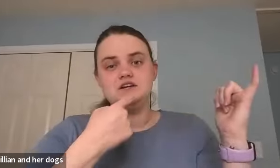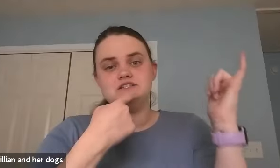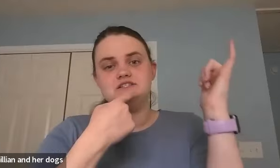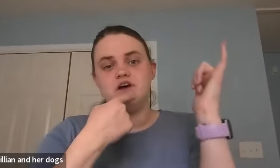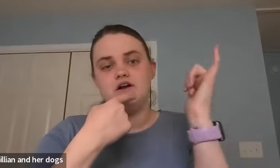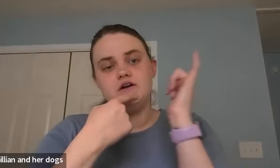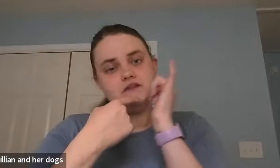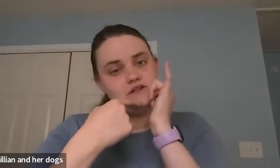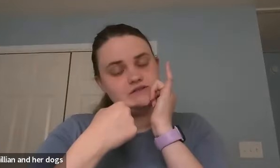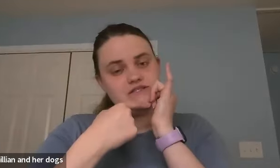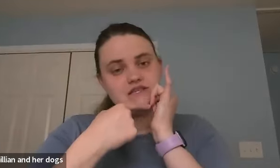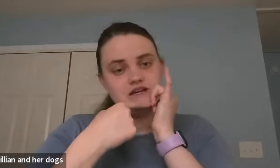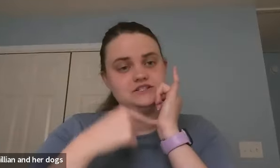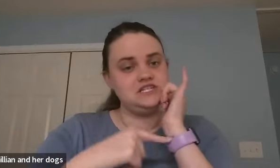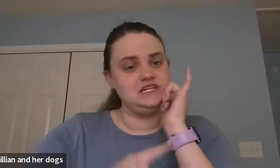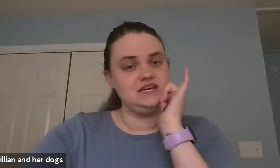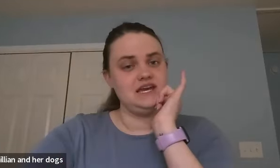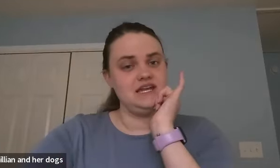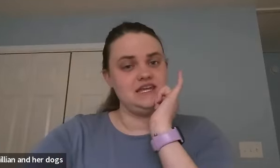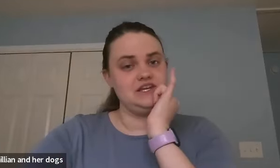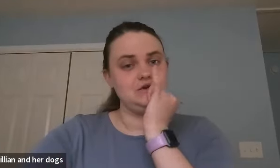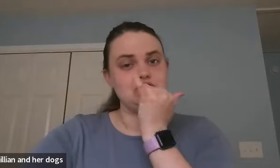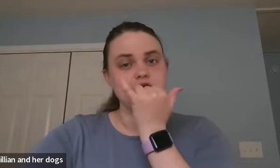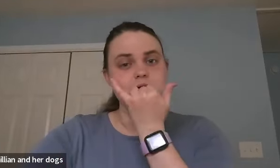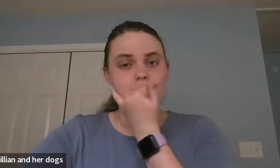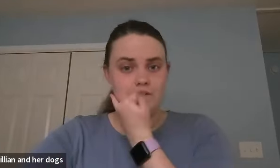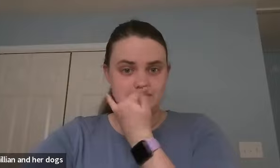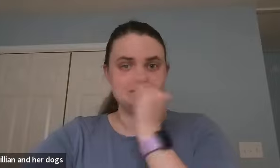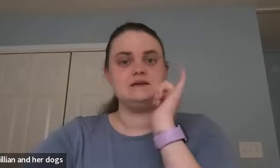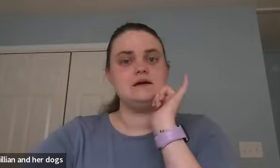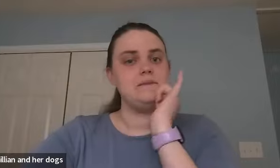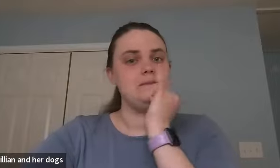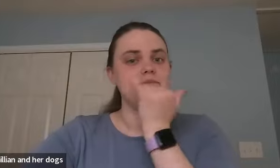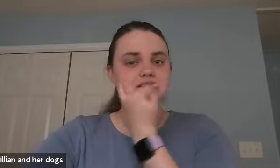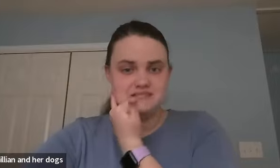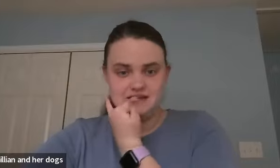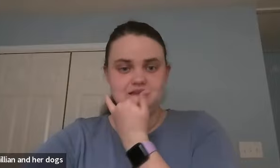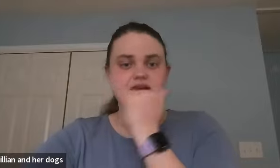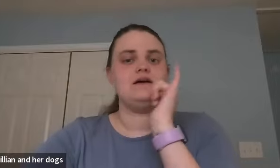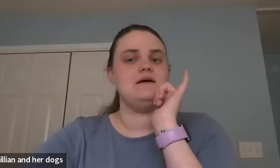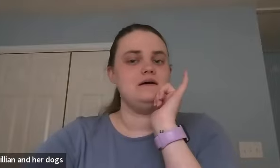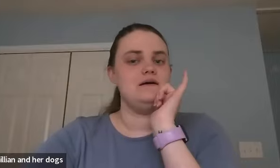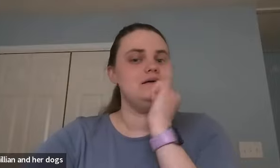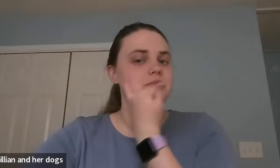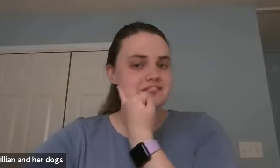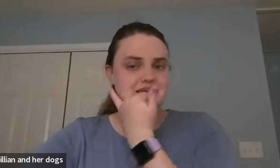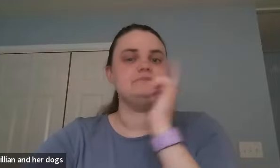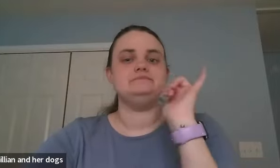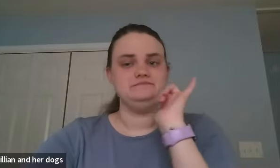going to start on the closest side of your cheek, and then you go across. Mistake. Yeah. Mistake.